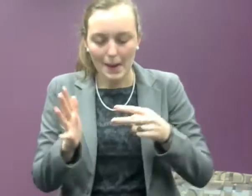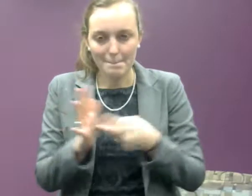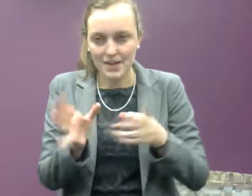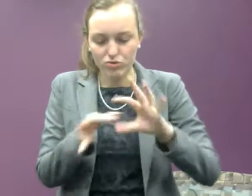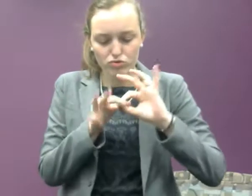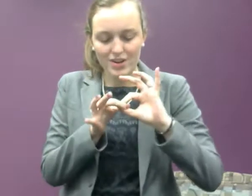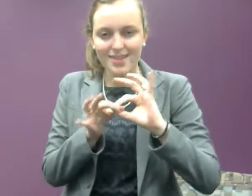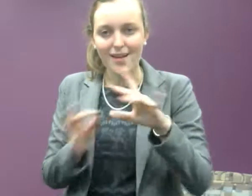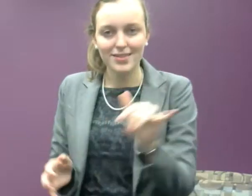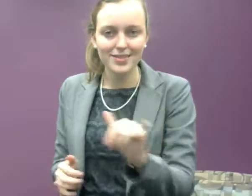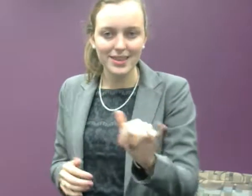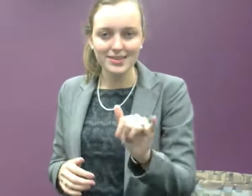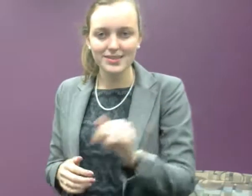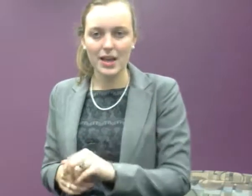Thanks, Jay.